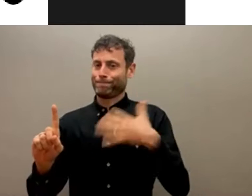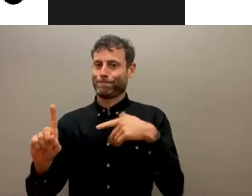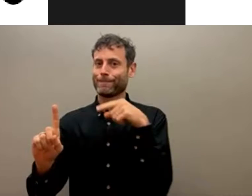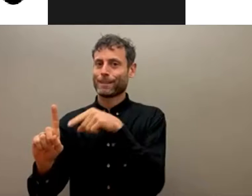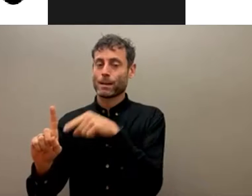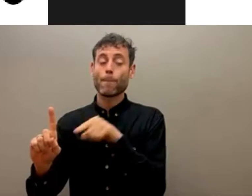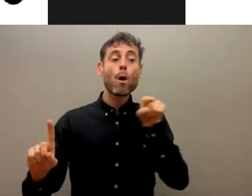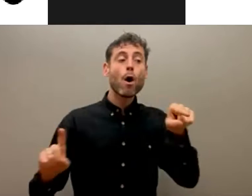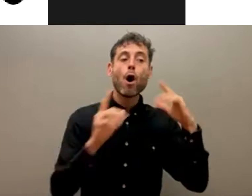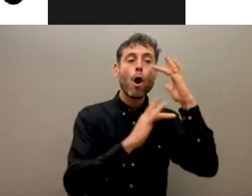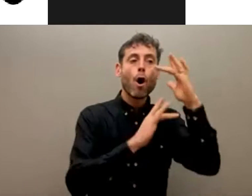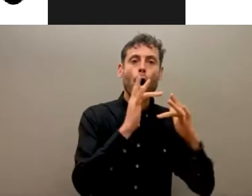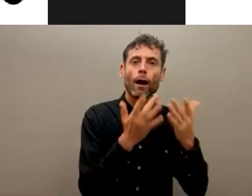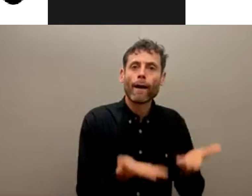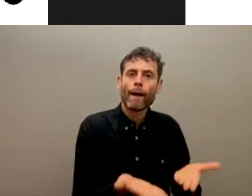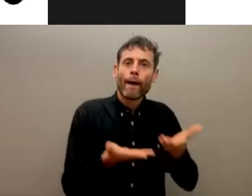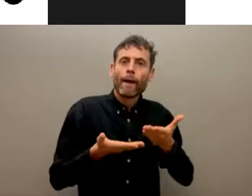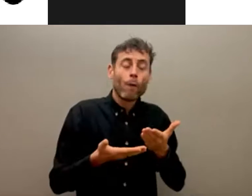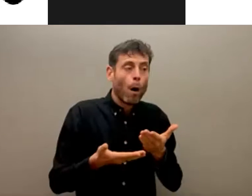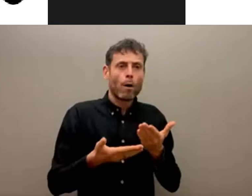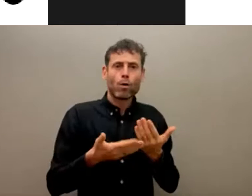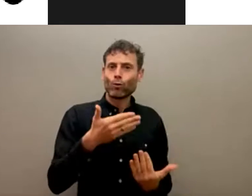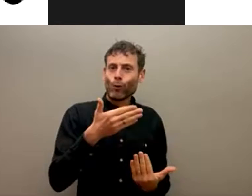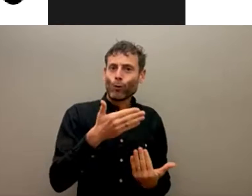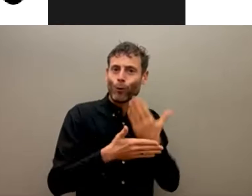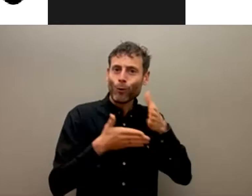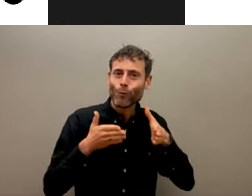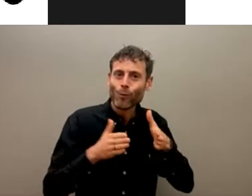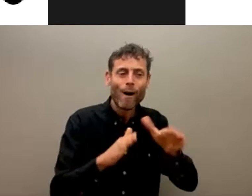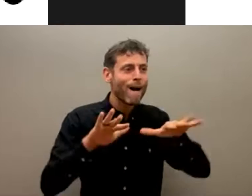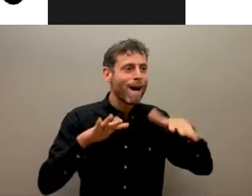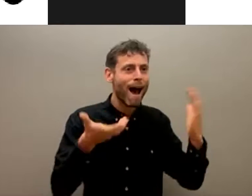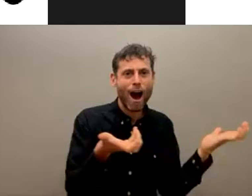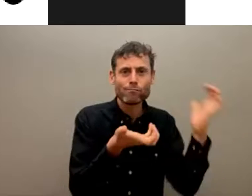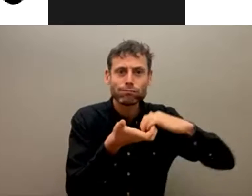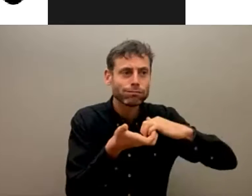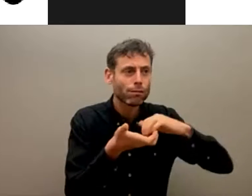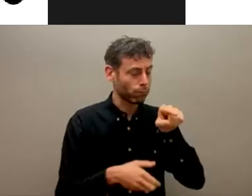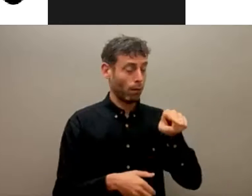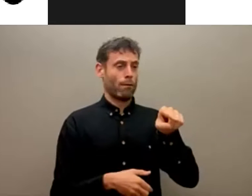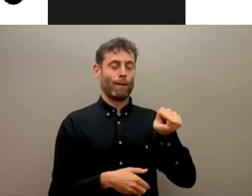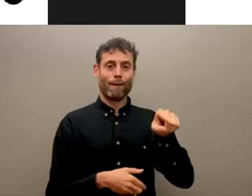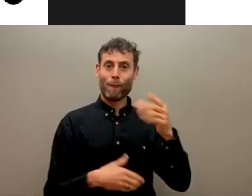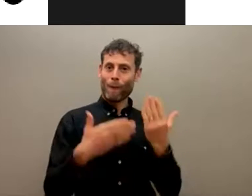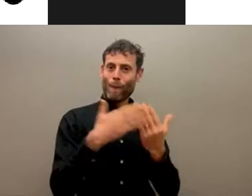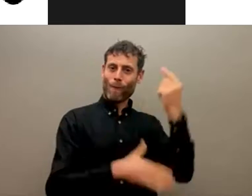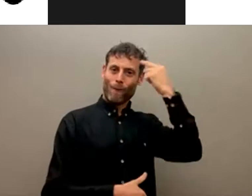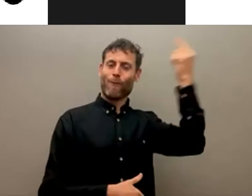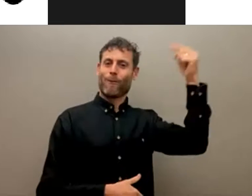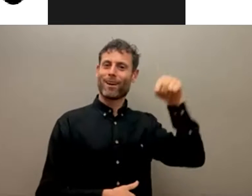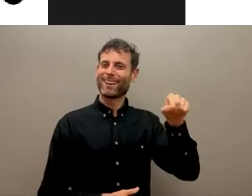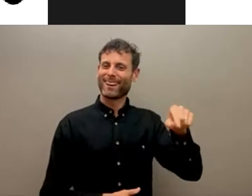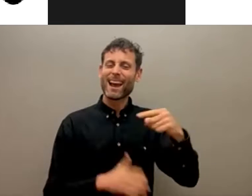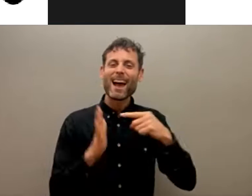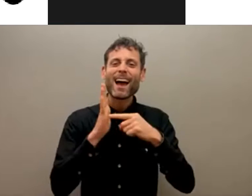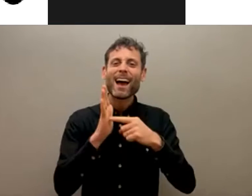and helps to create new partnerships between, like what we're seeing in this VIVID consortium, between